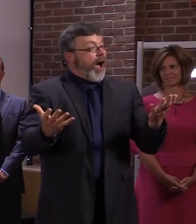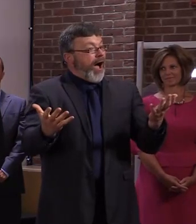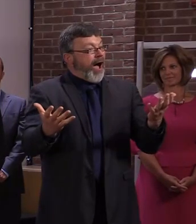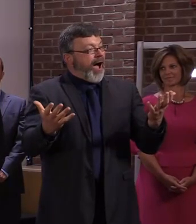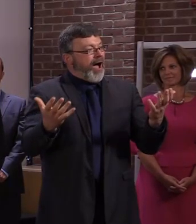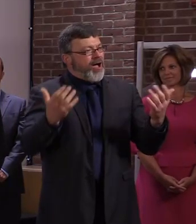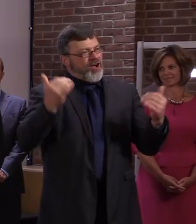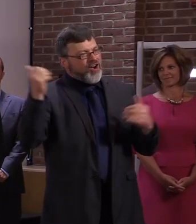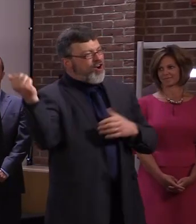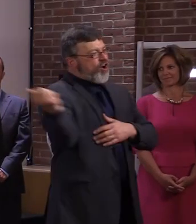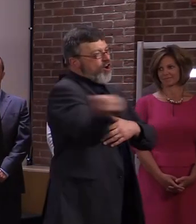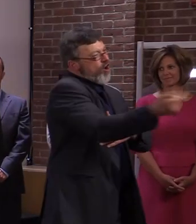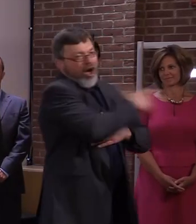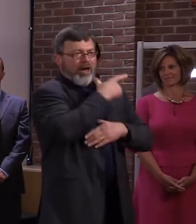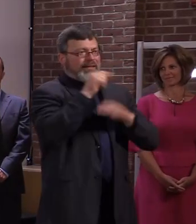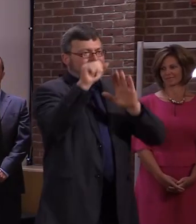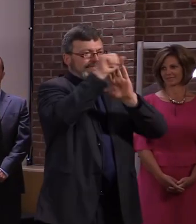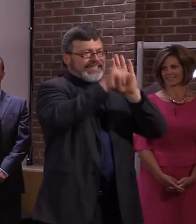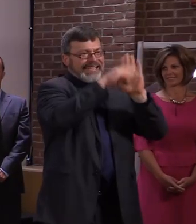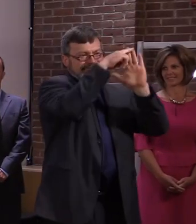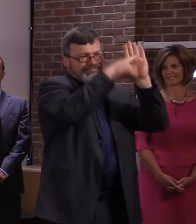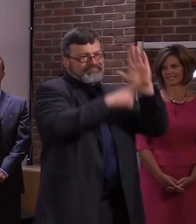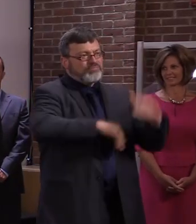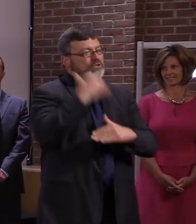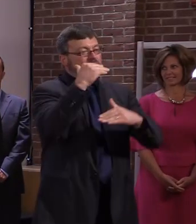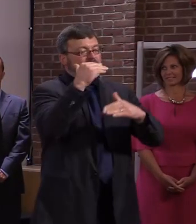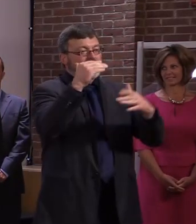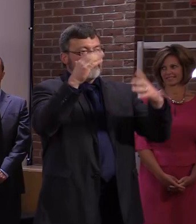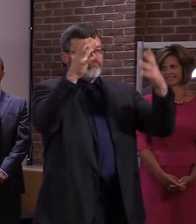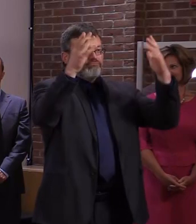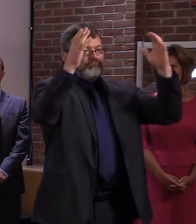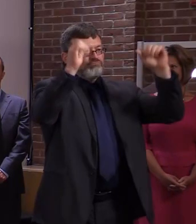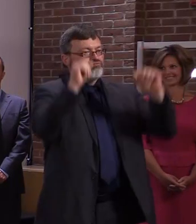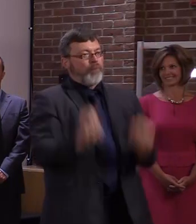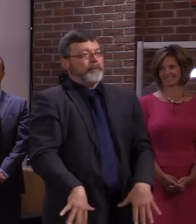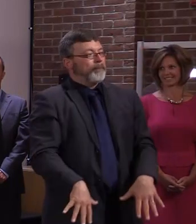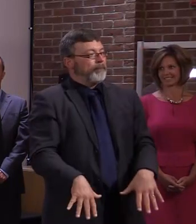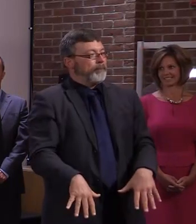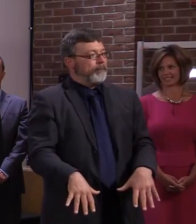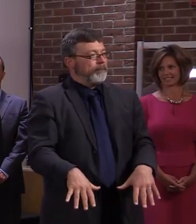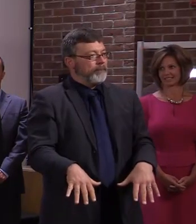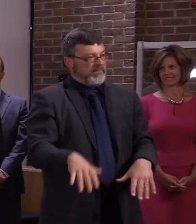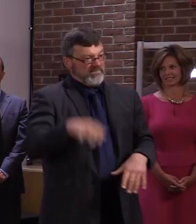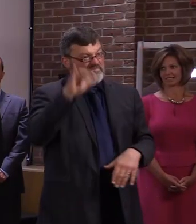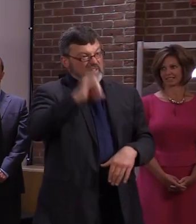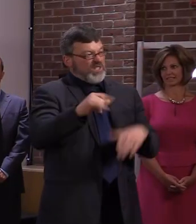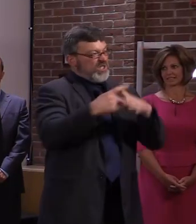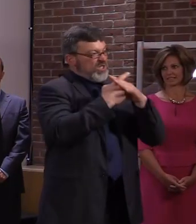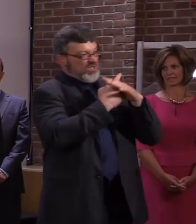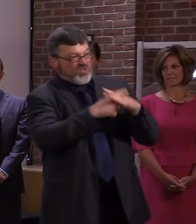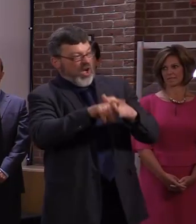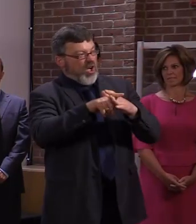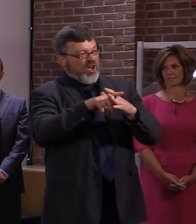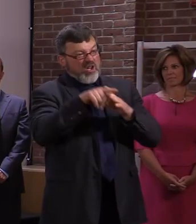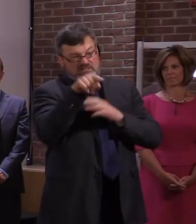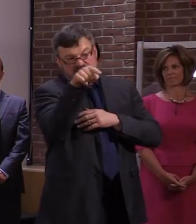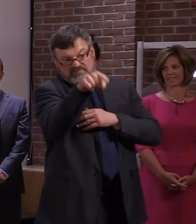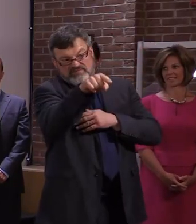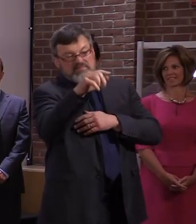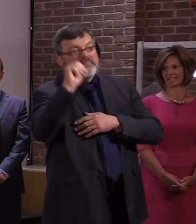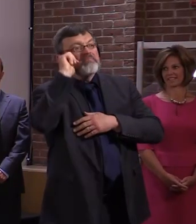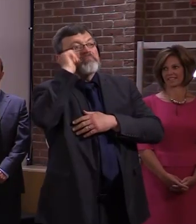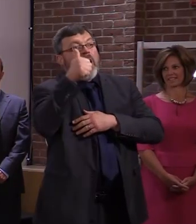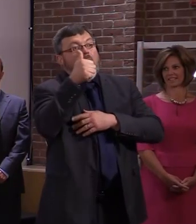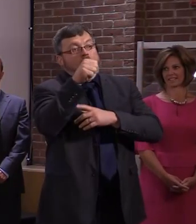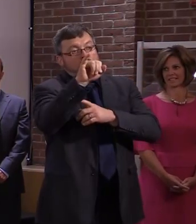pandemic restrictions and state of emergency will formally end at midnight, June 15th, tomorrow. And